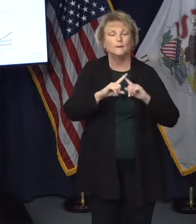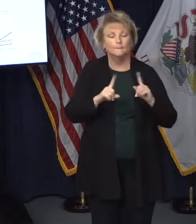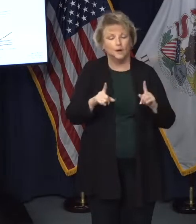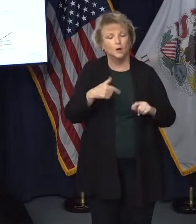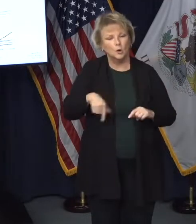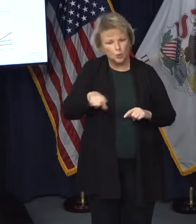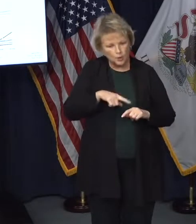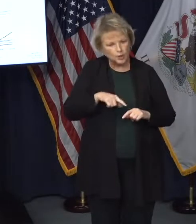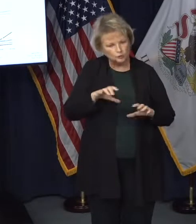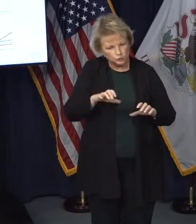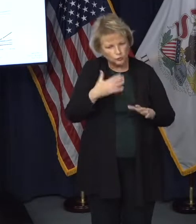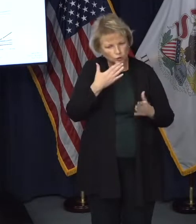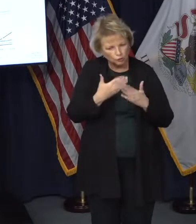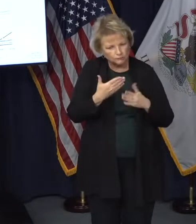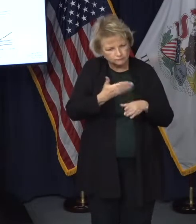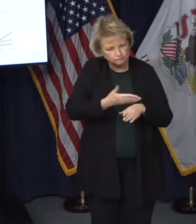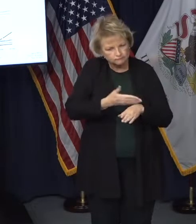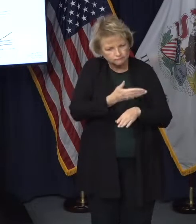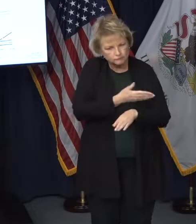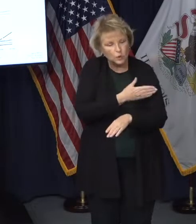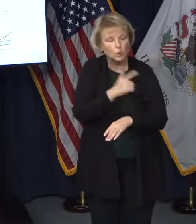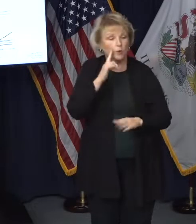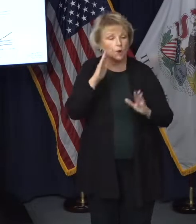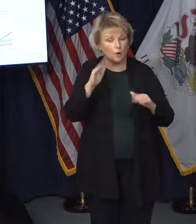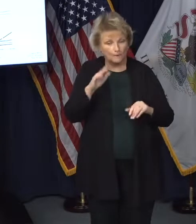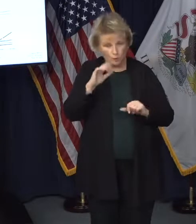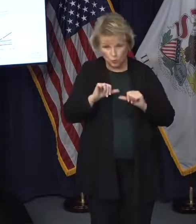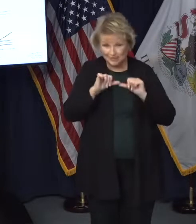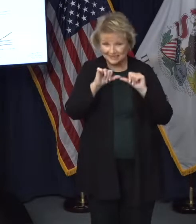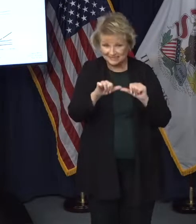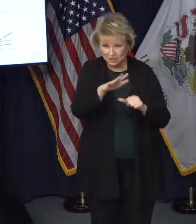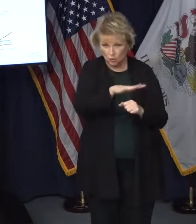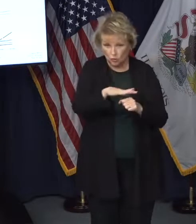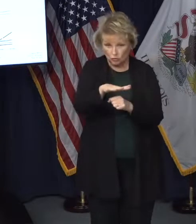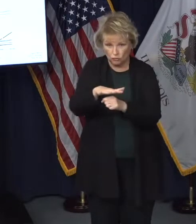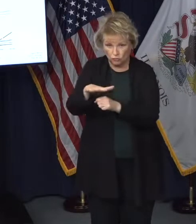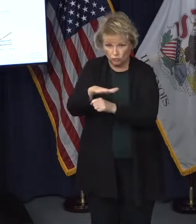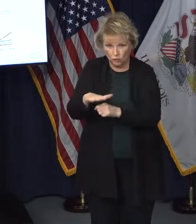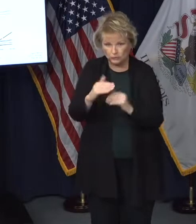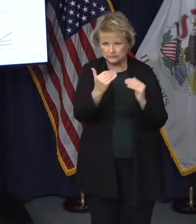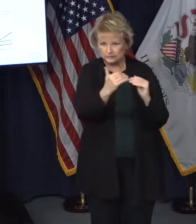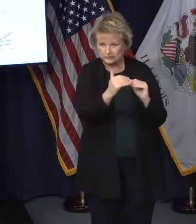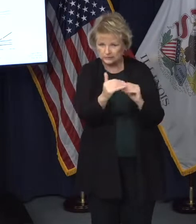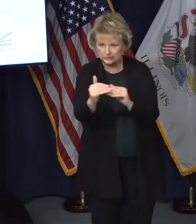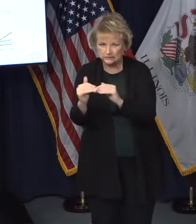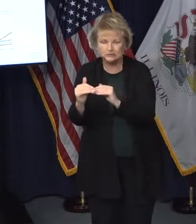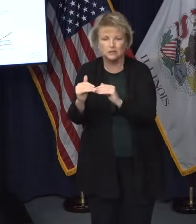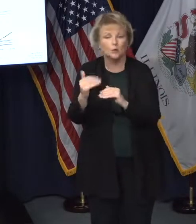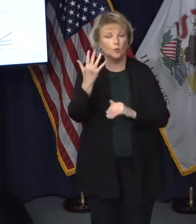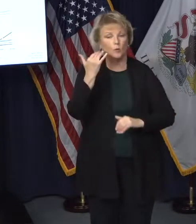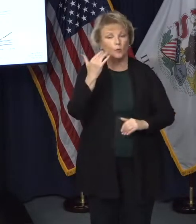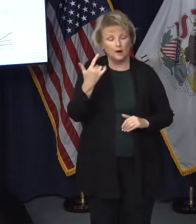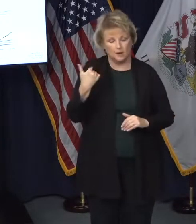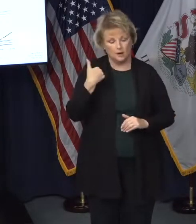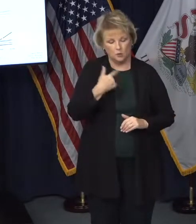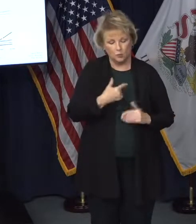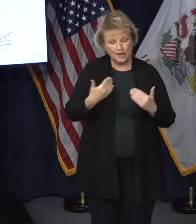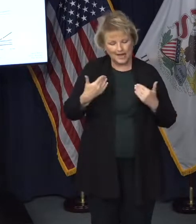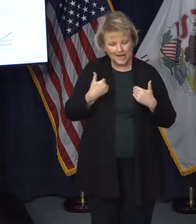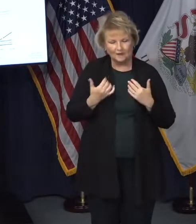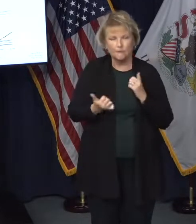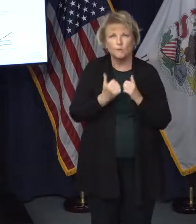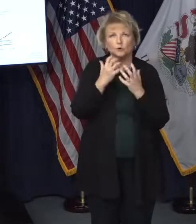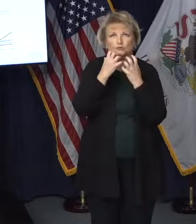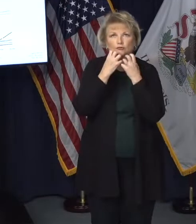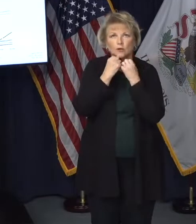doing a good job there. We're hoping that we can continue to keep those cases at a minimum because we have our most